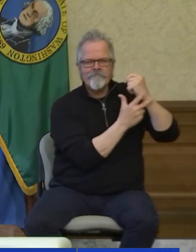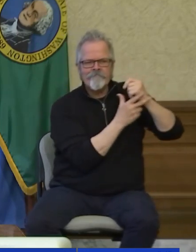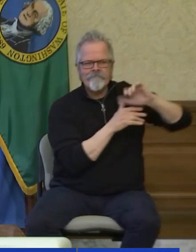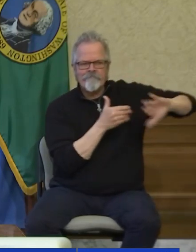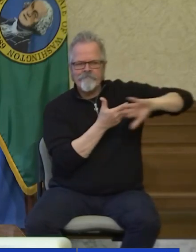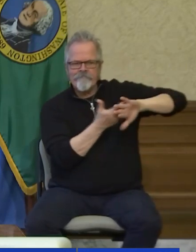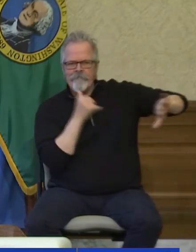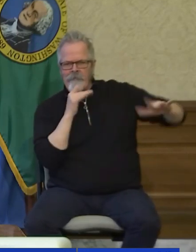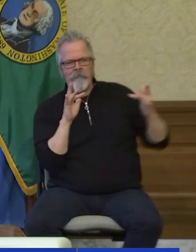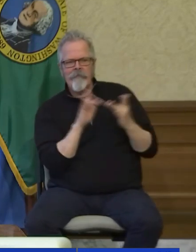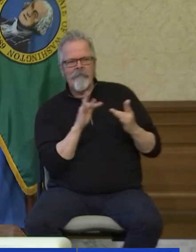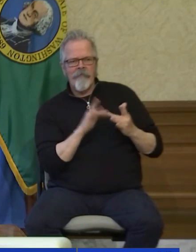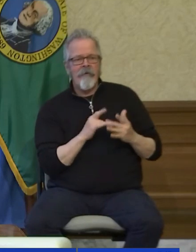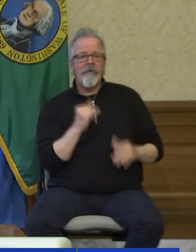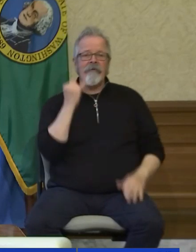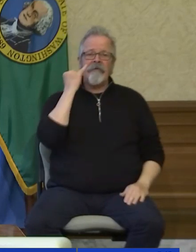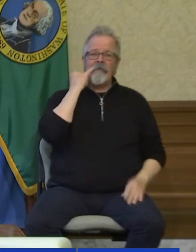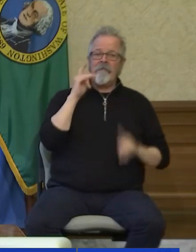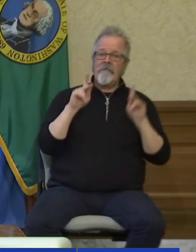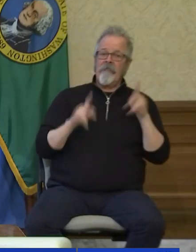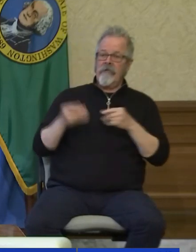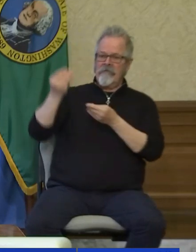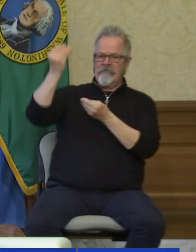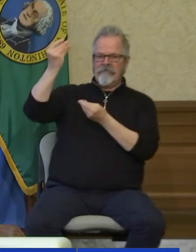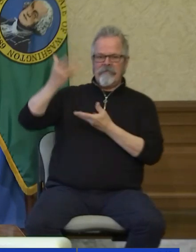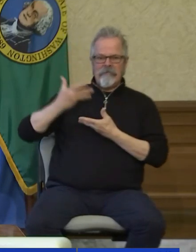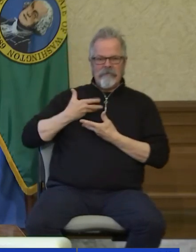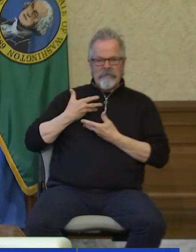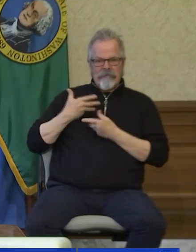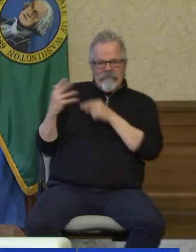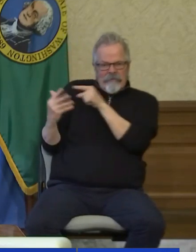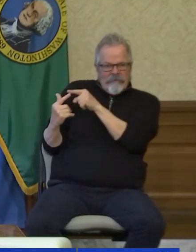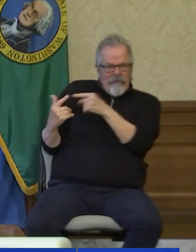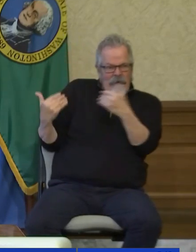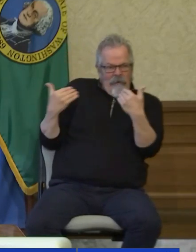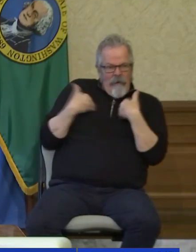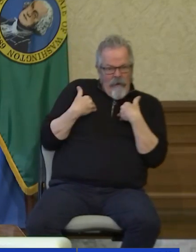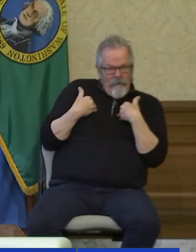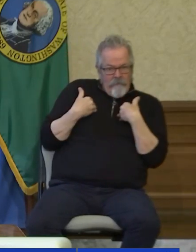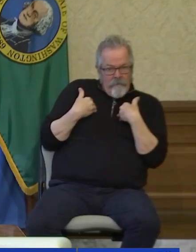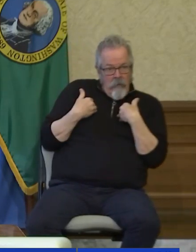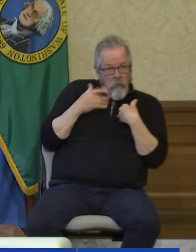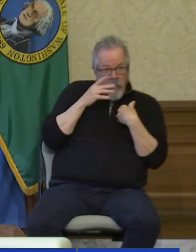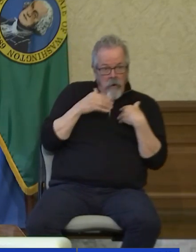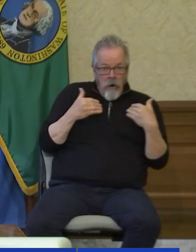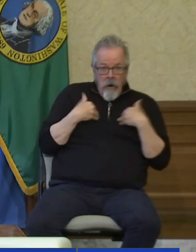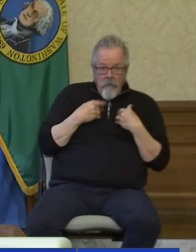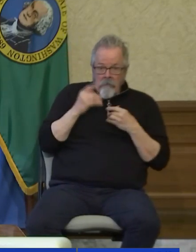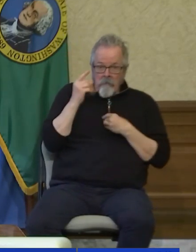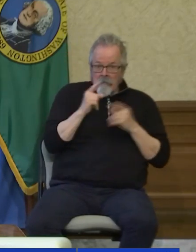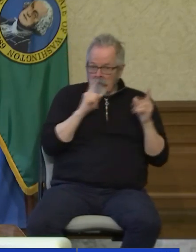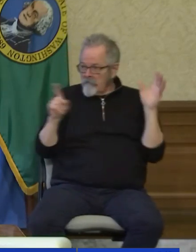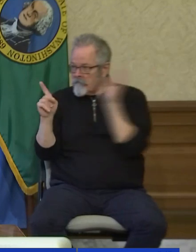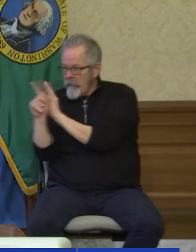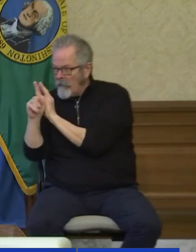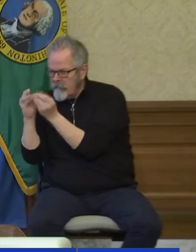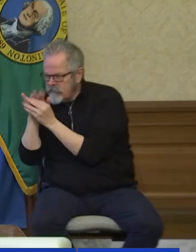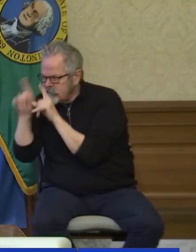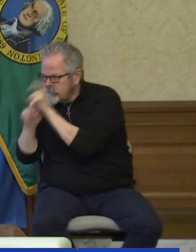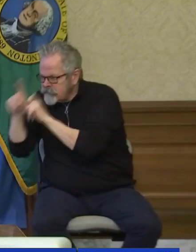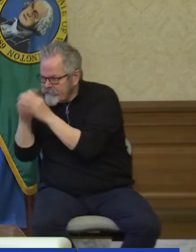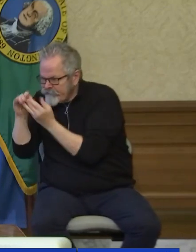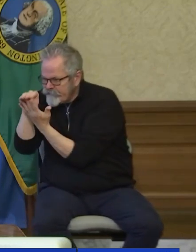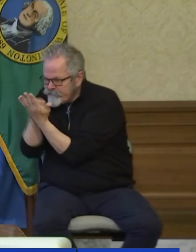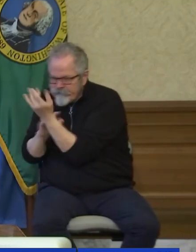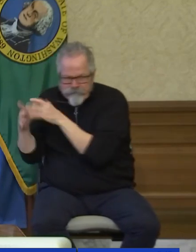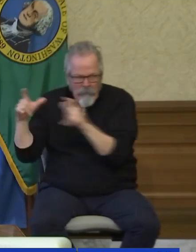resolved within 48 hours. Then we look at the next dial, the risk to vulnerable populations. We look at the number of outbreaks in our